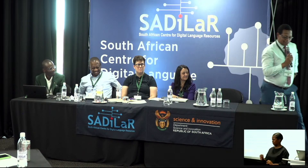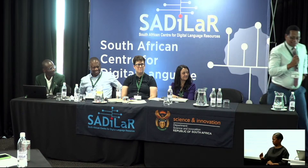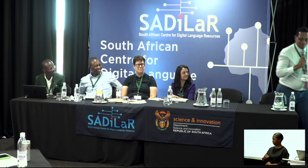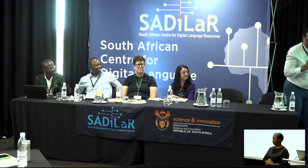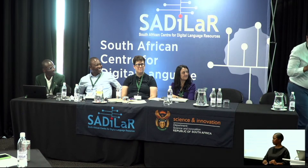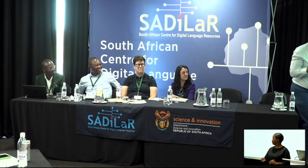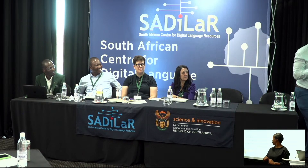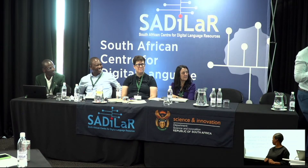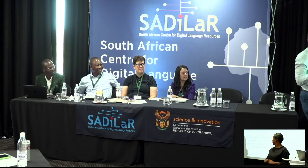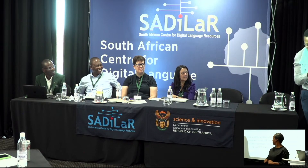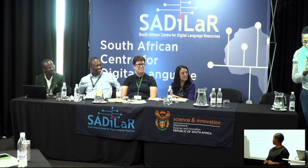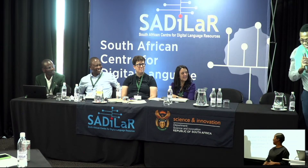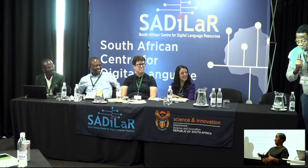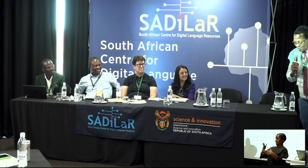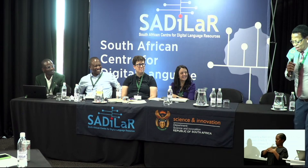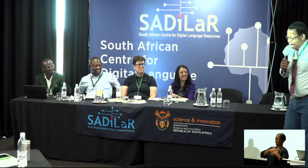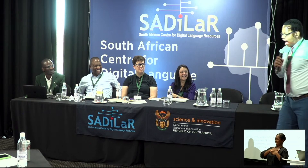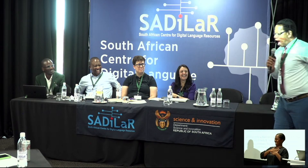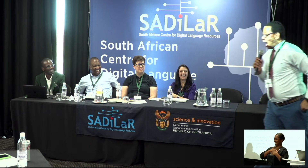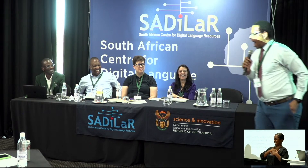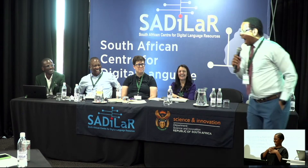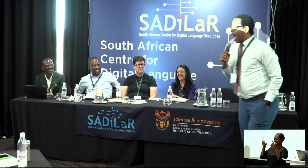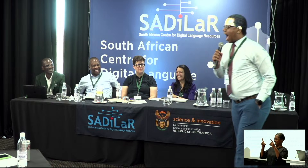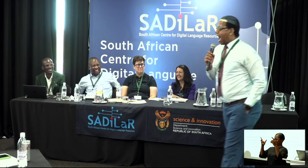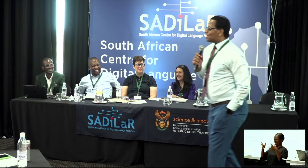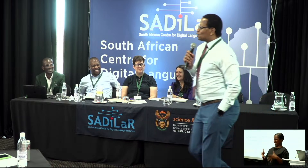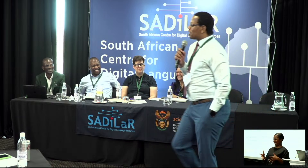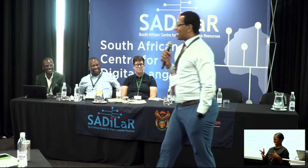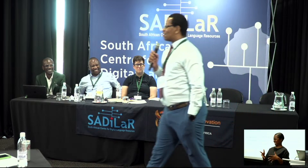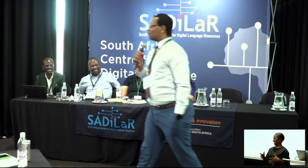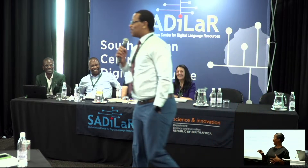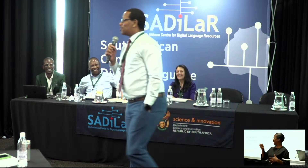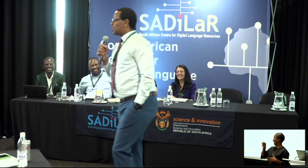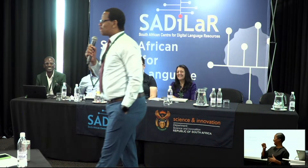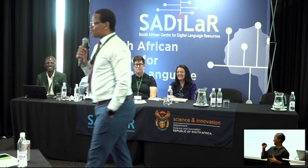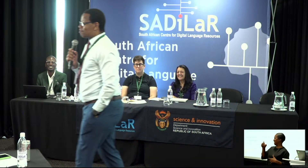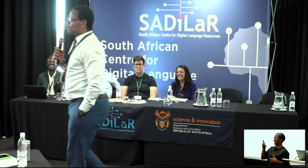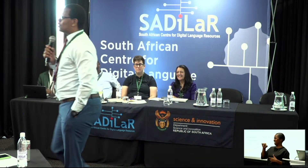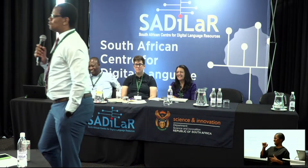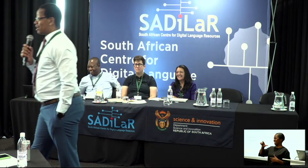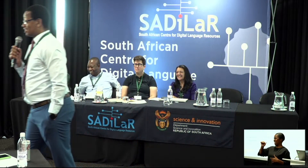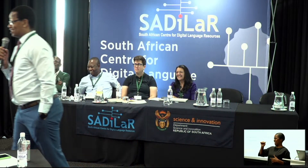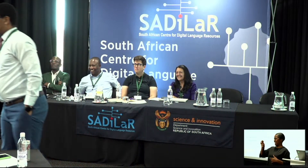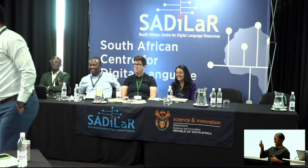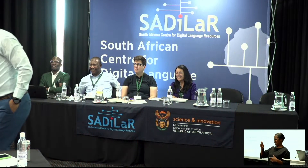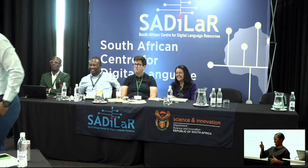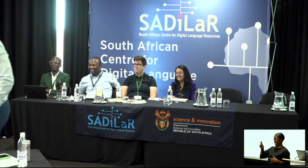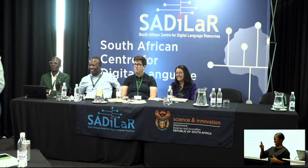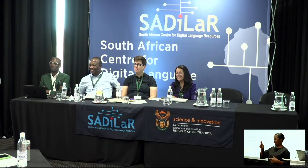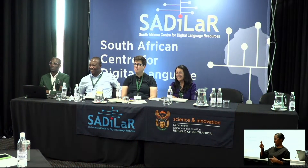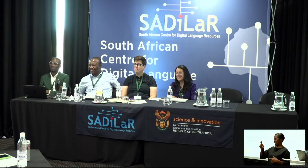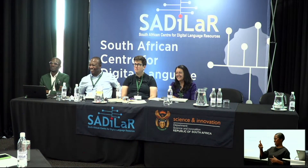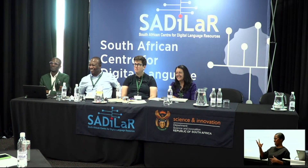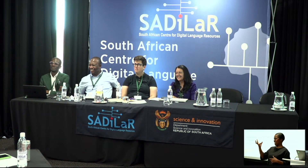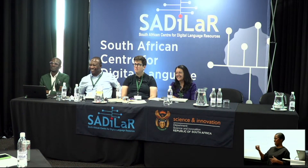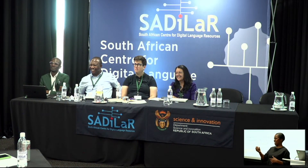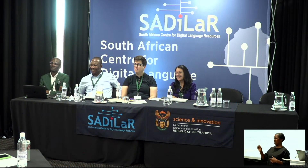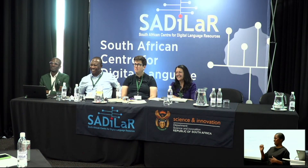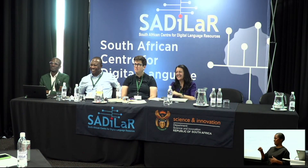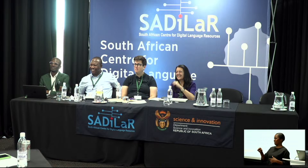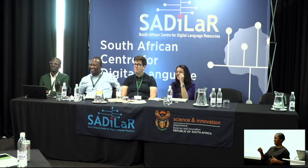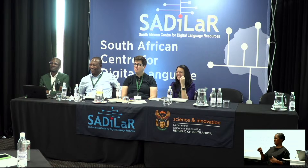As the executive director of SADILA, I do have a former node manager who